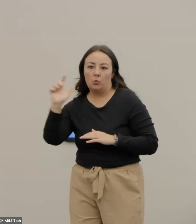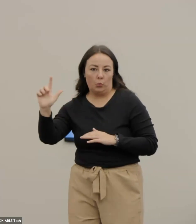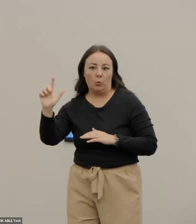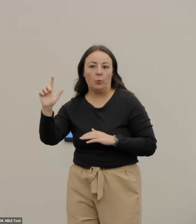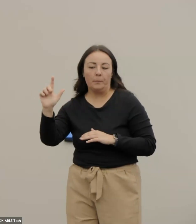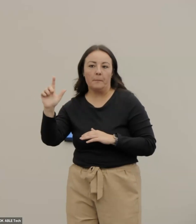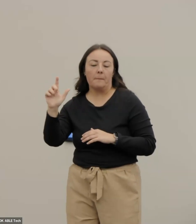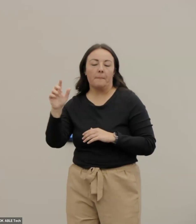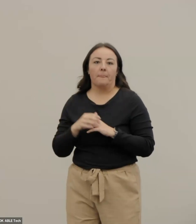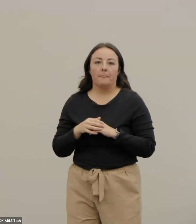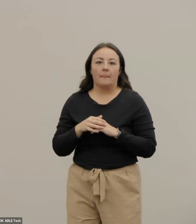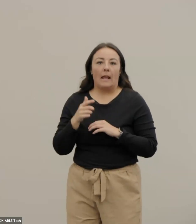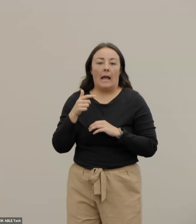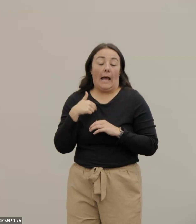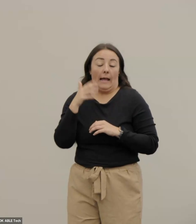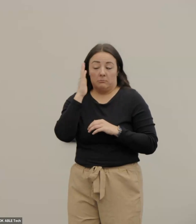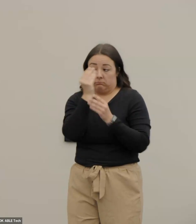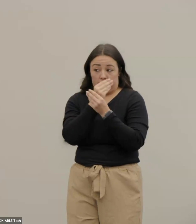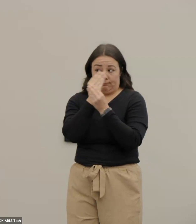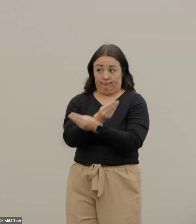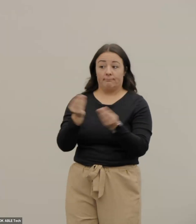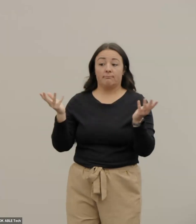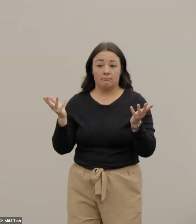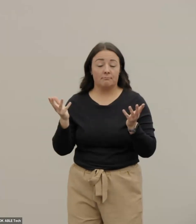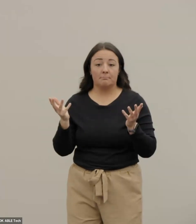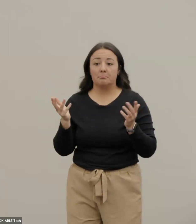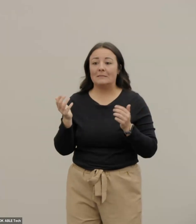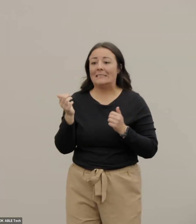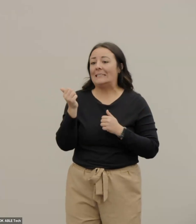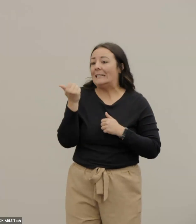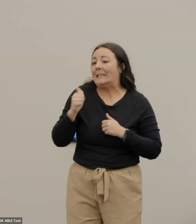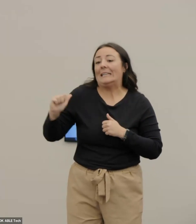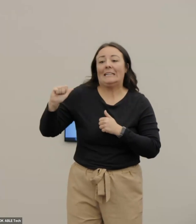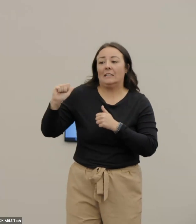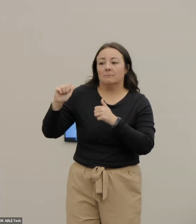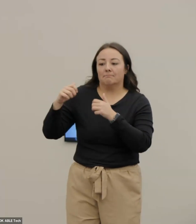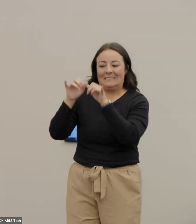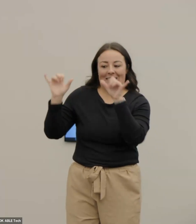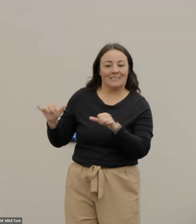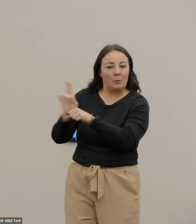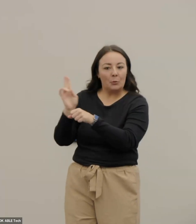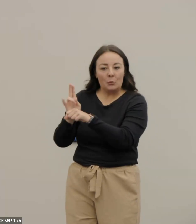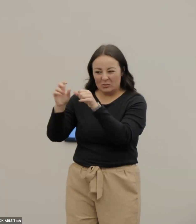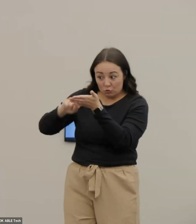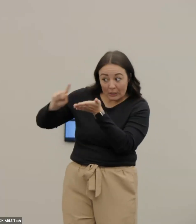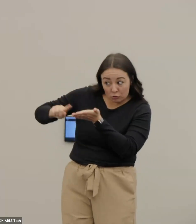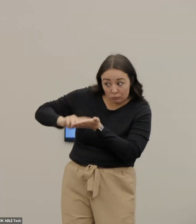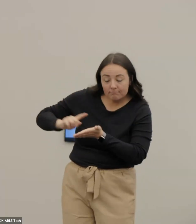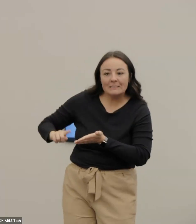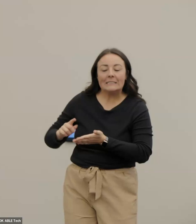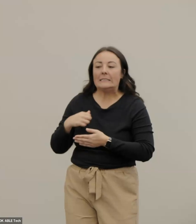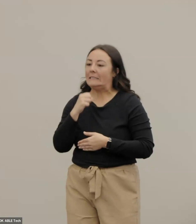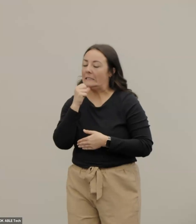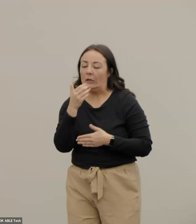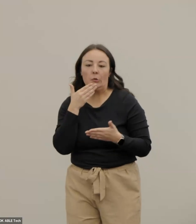tool. I will tell you, any checker you use is not very good at